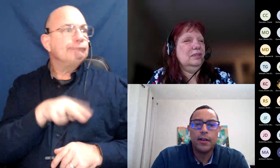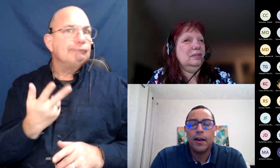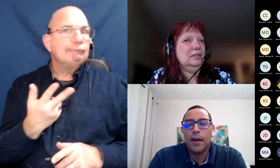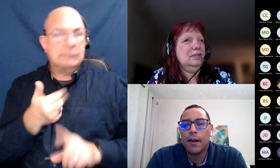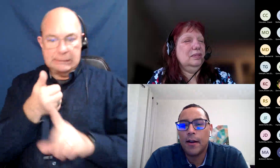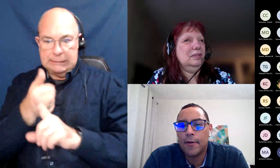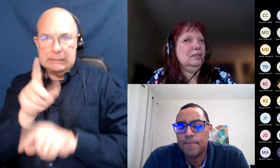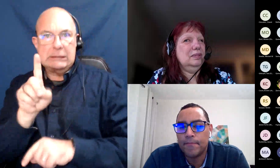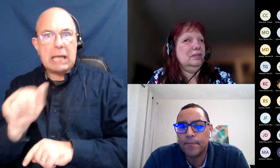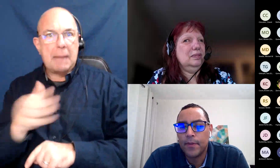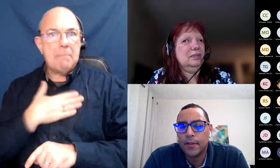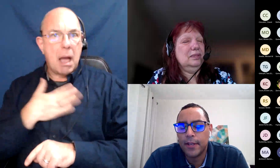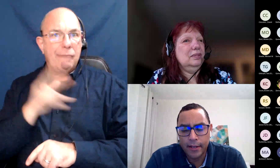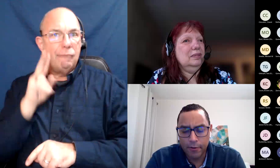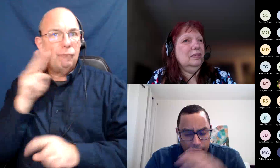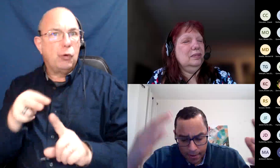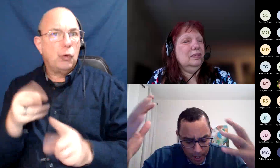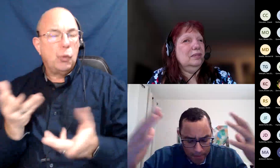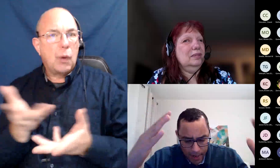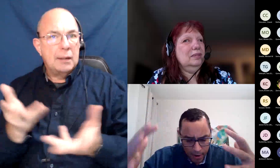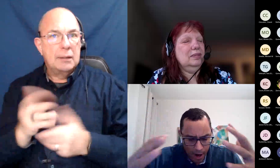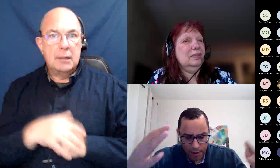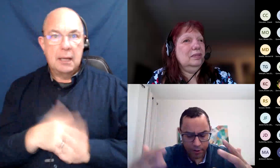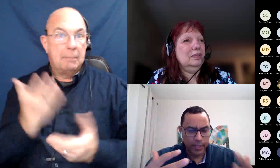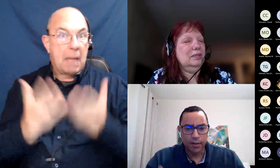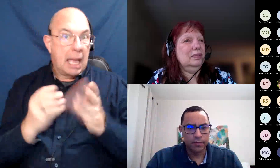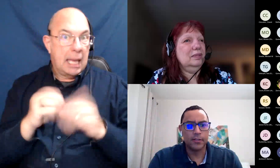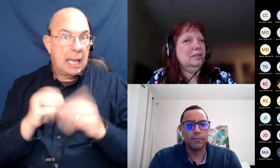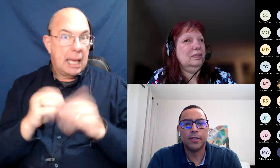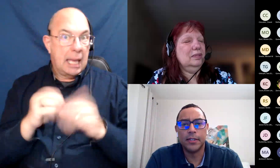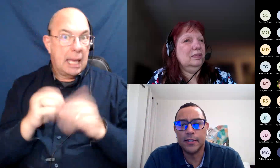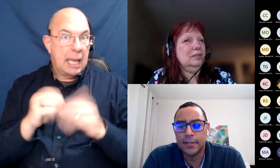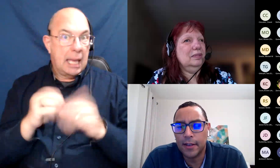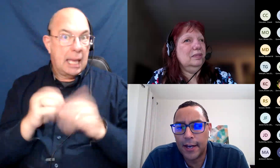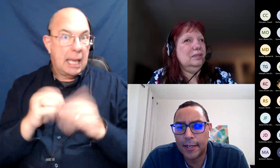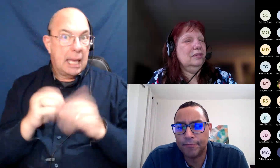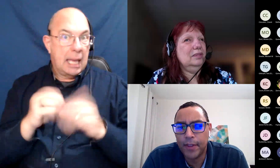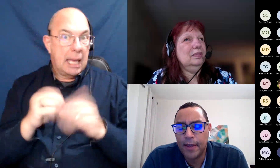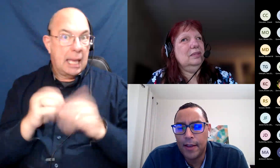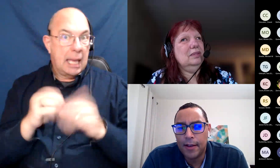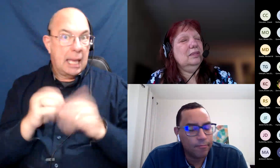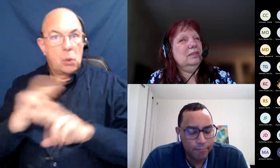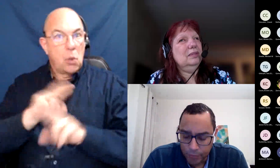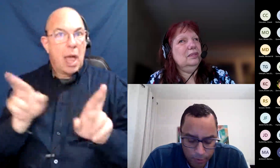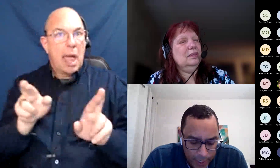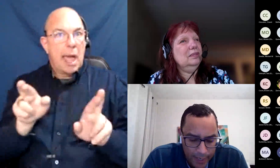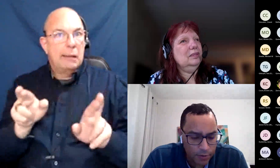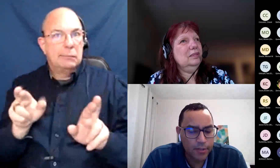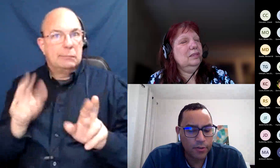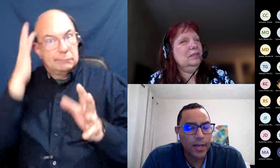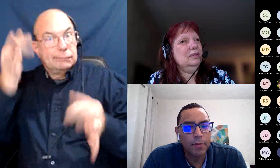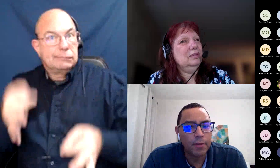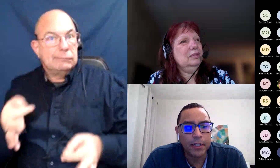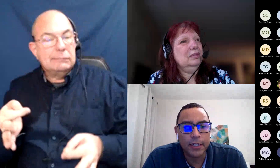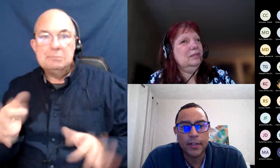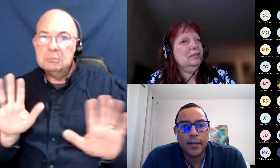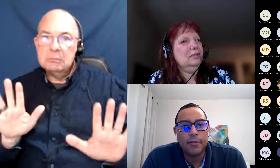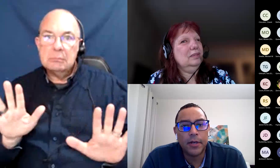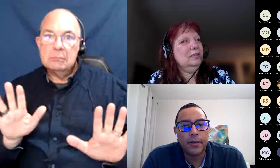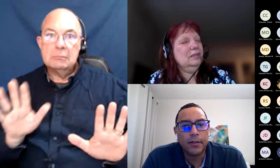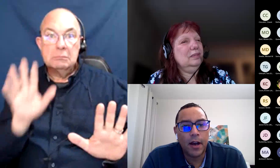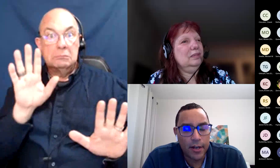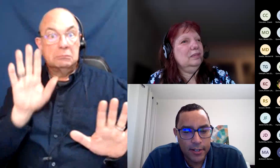itself? Did I create in my mind a hierarchy of disabilities? Nobody has to answer that